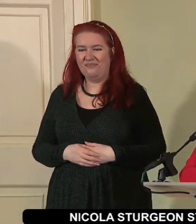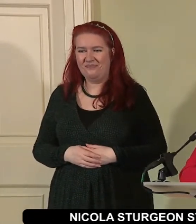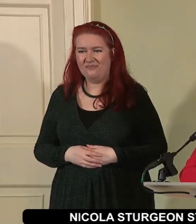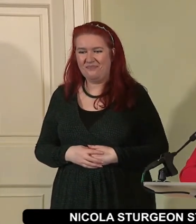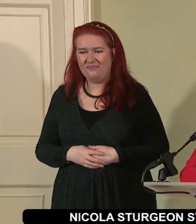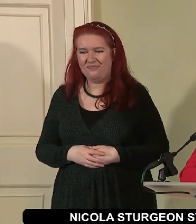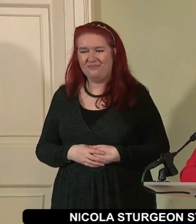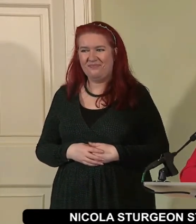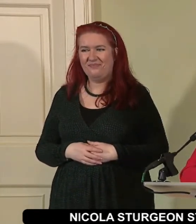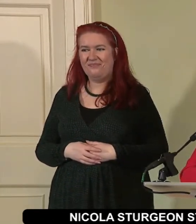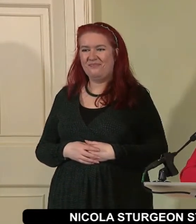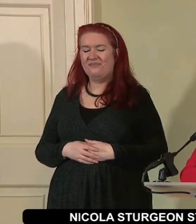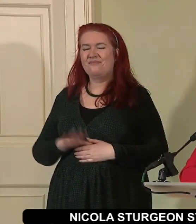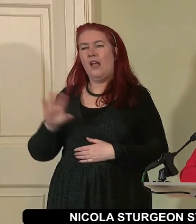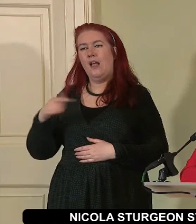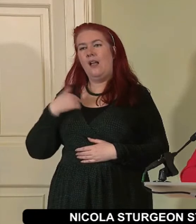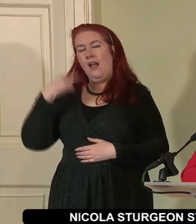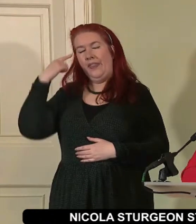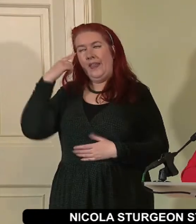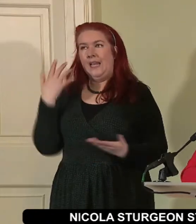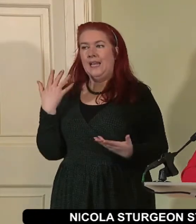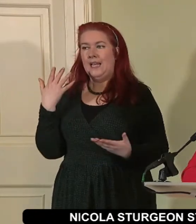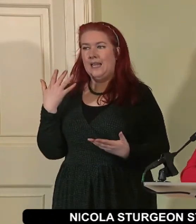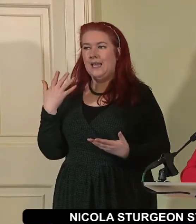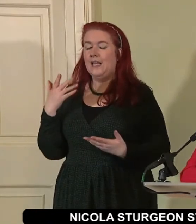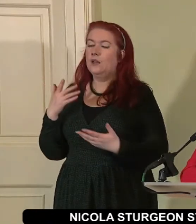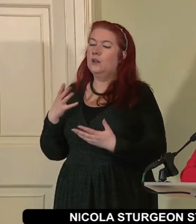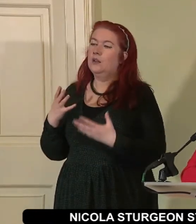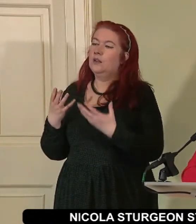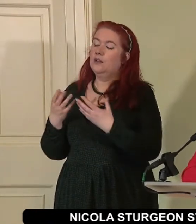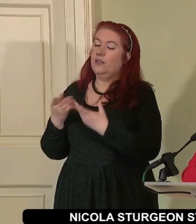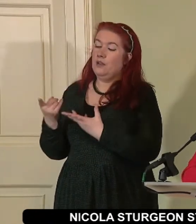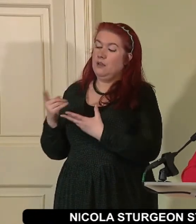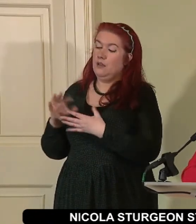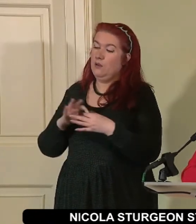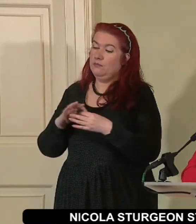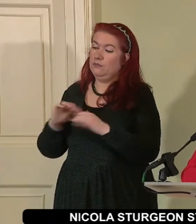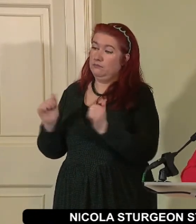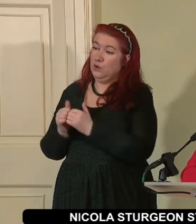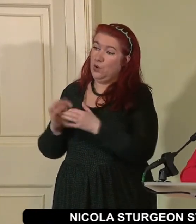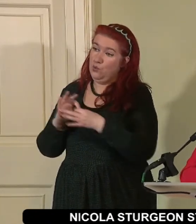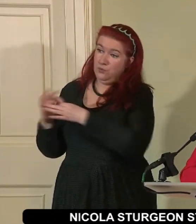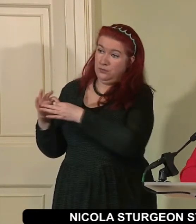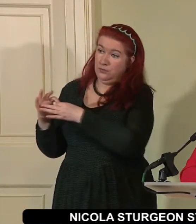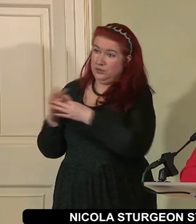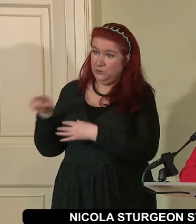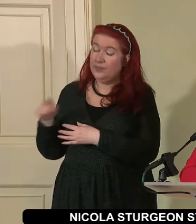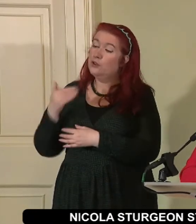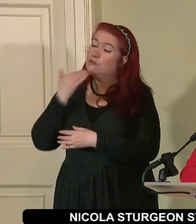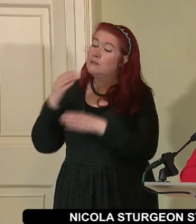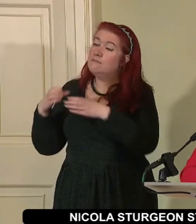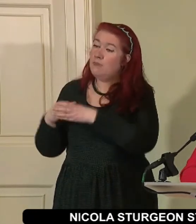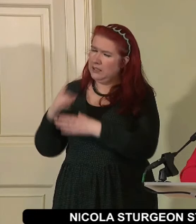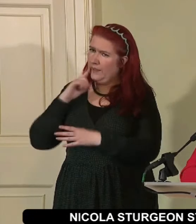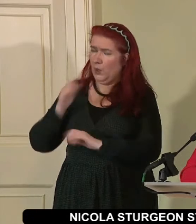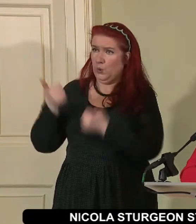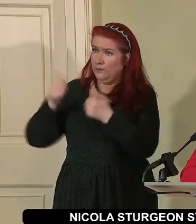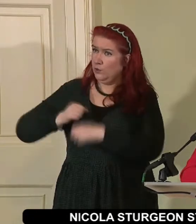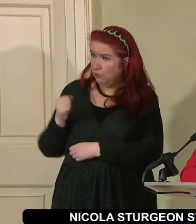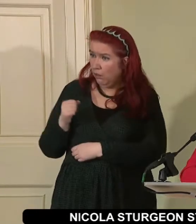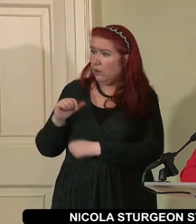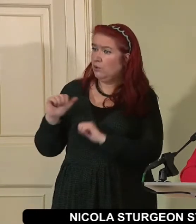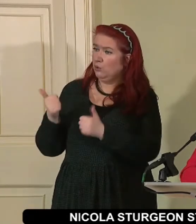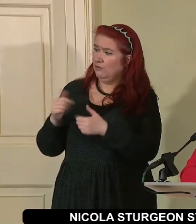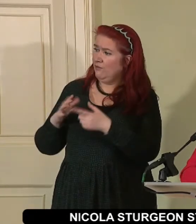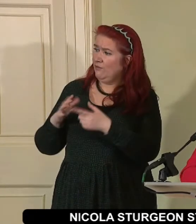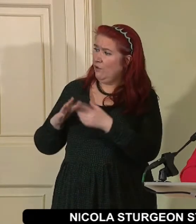But, you know, I think the cooperation agreement with the Greens has been a thoroughly good thing for the government, for the country, and I would hope to see